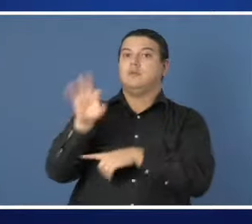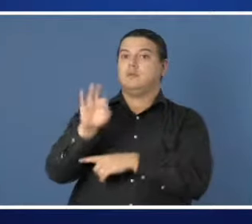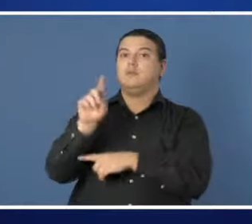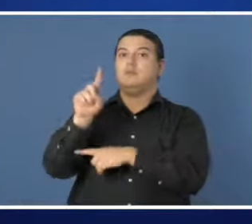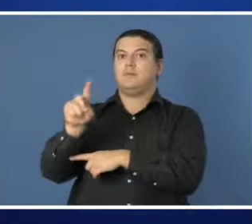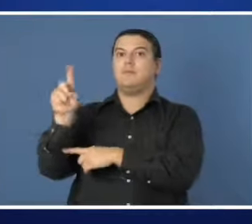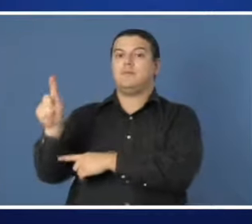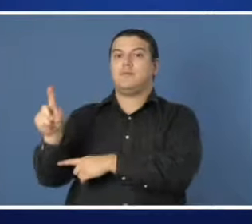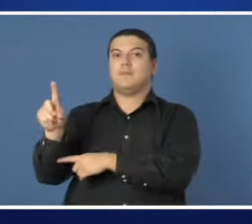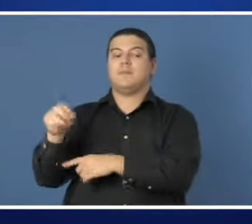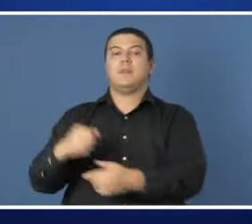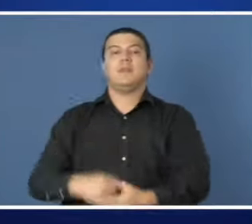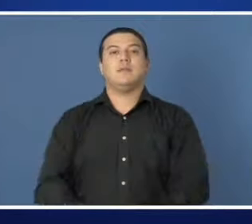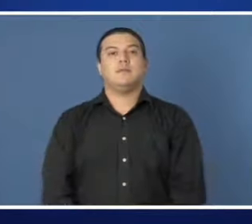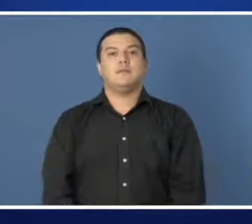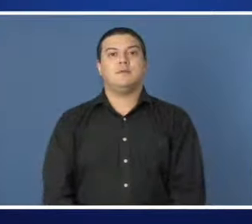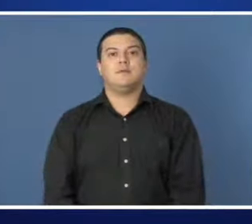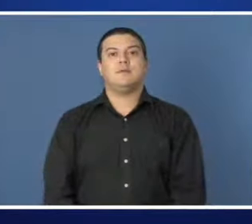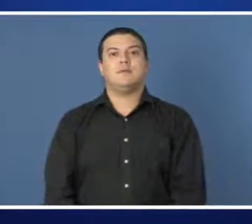services.